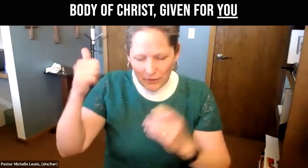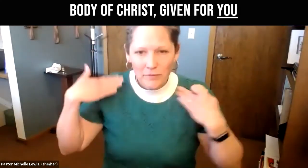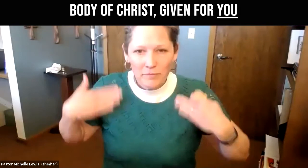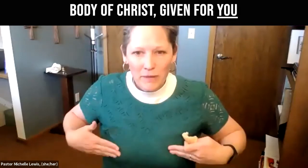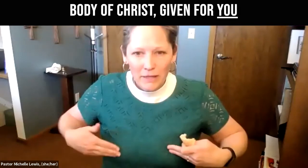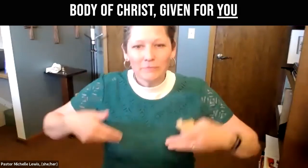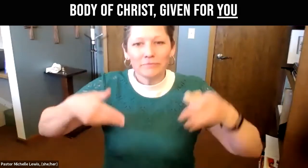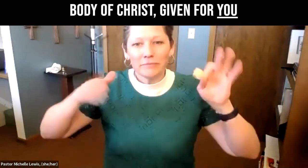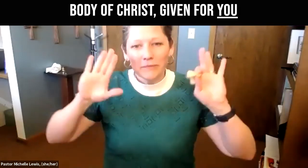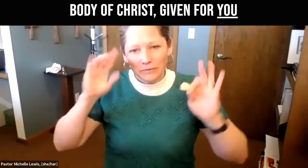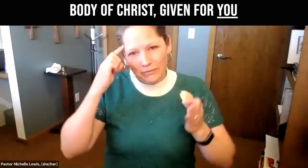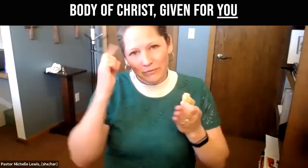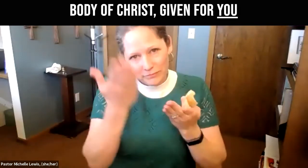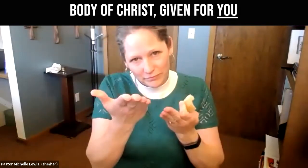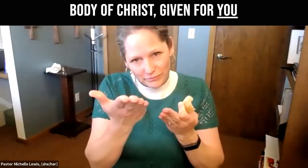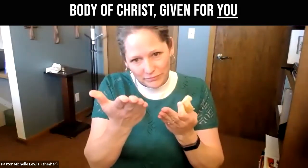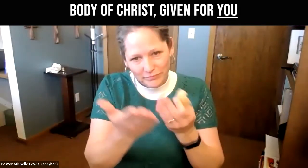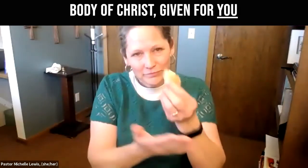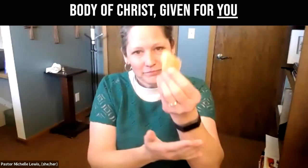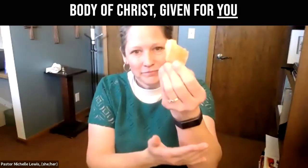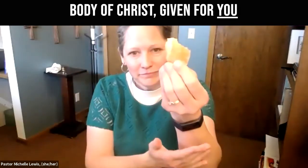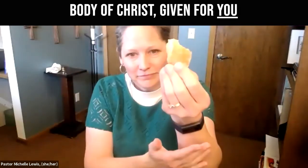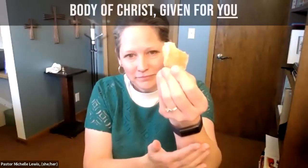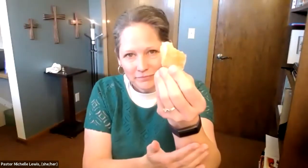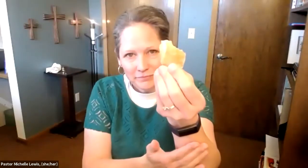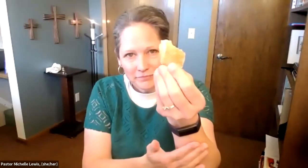Body of Christ, given for you.